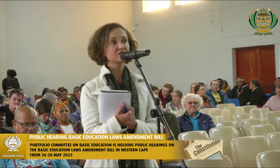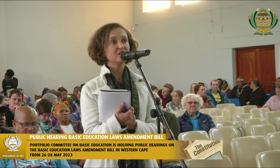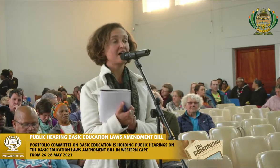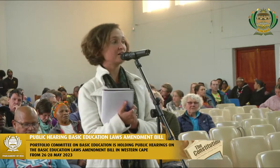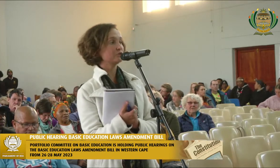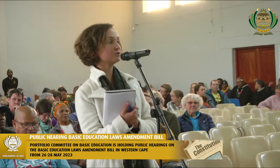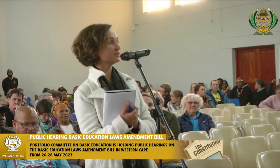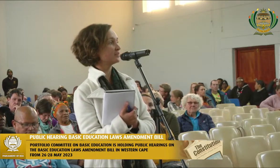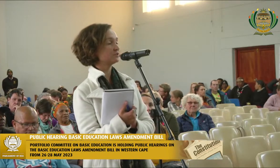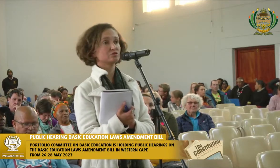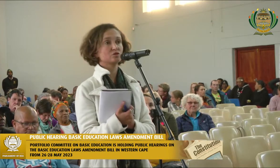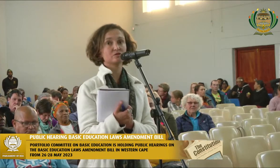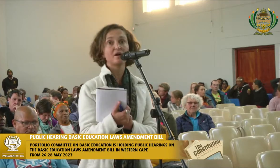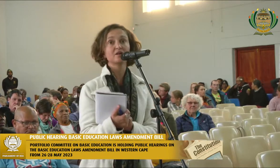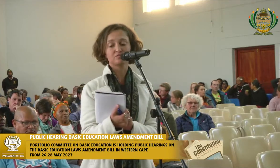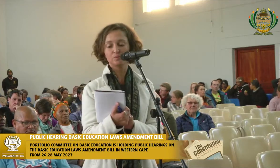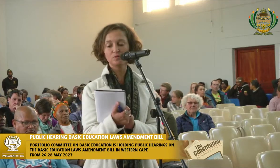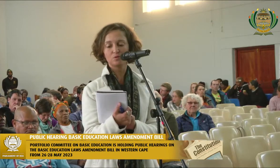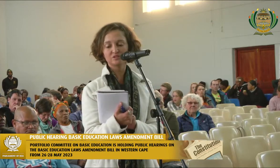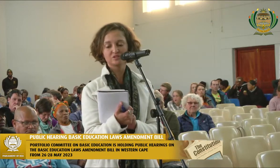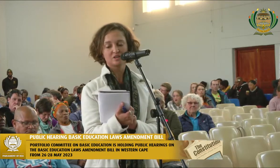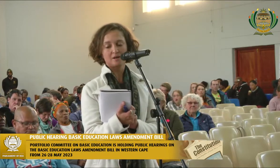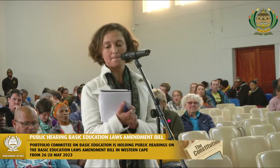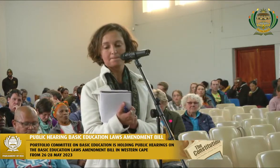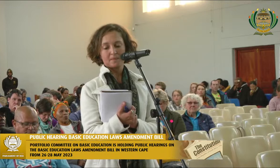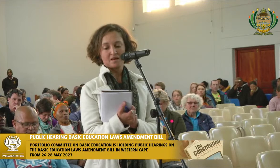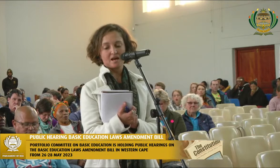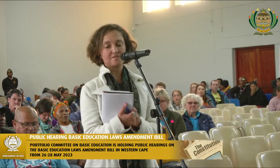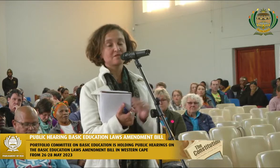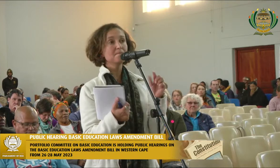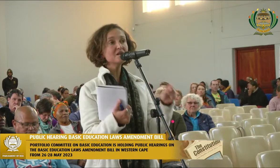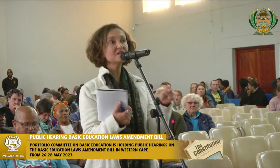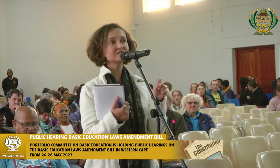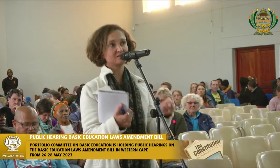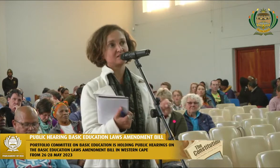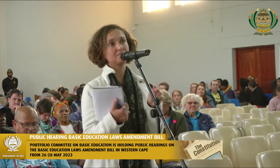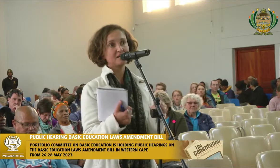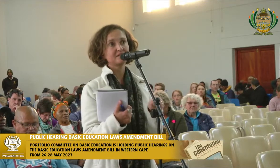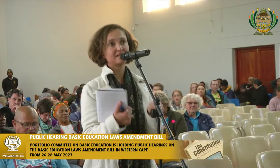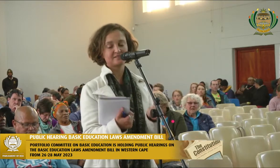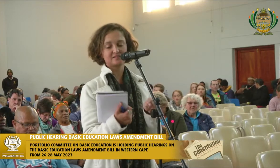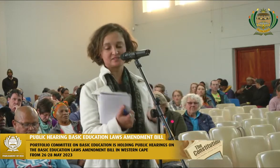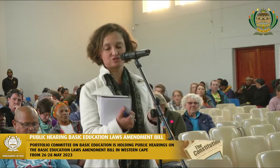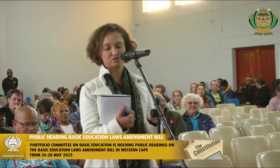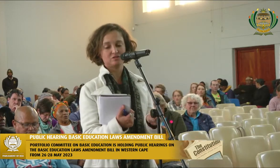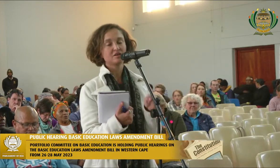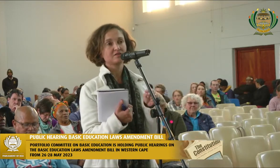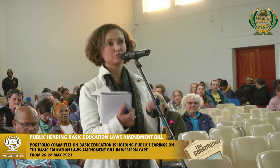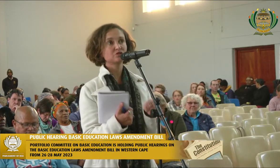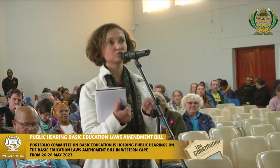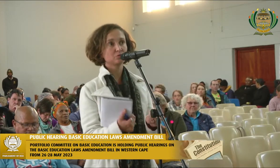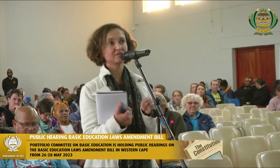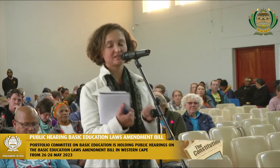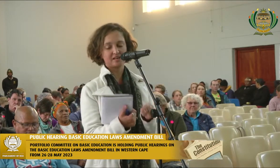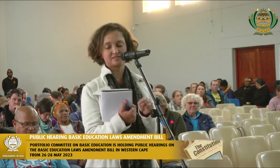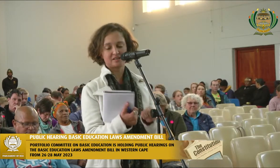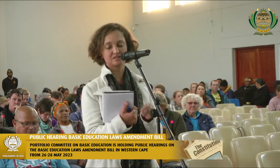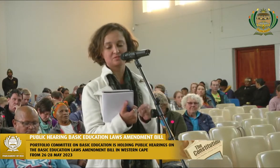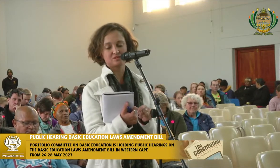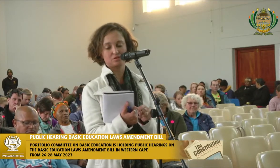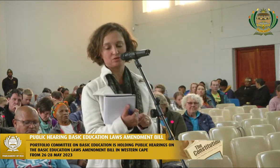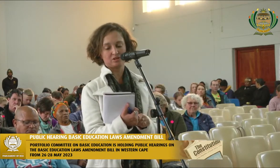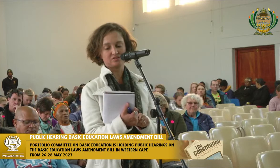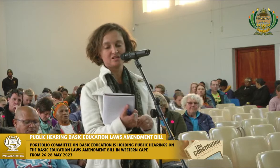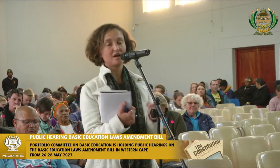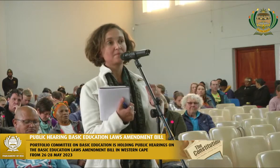Jonkers, and I do think that deserves a round of applause. And the minister made that decision that we should win that case